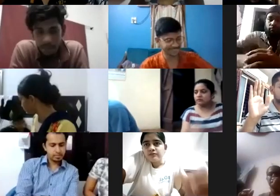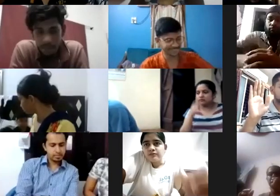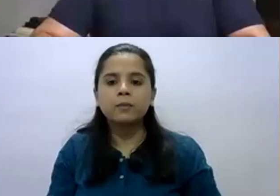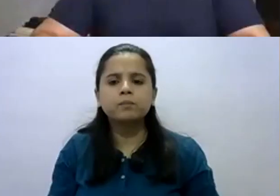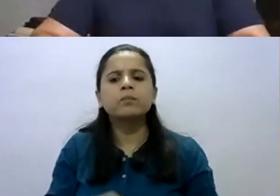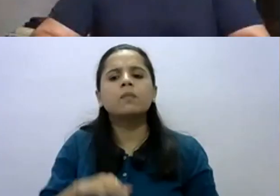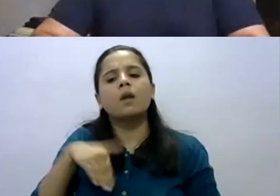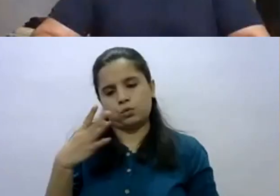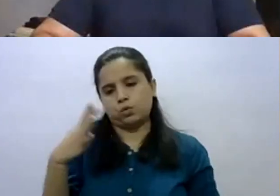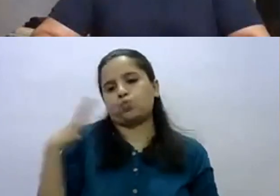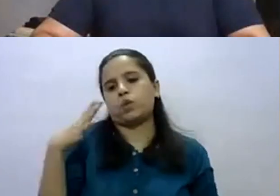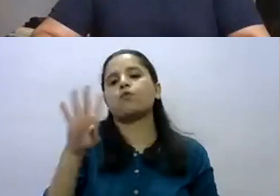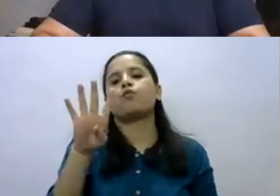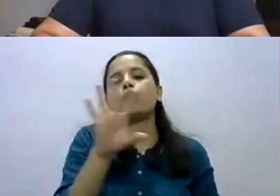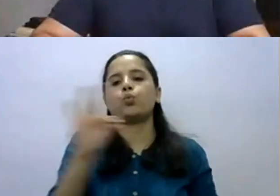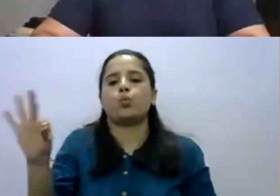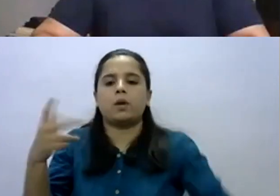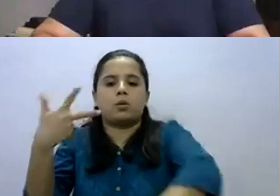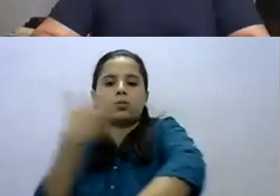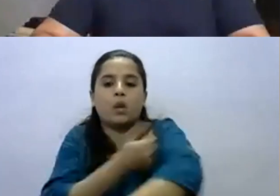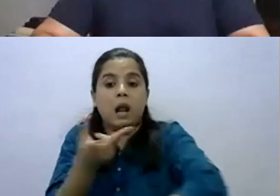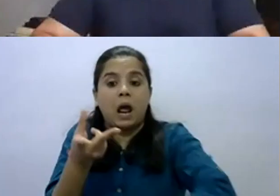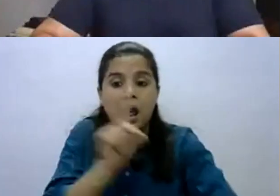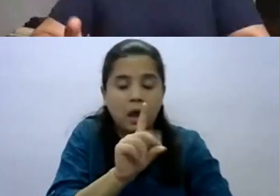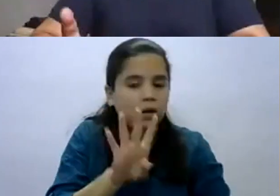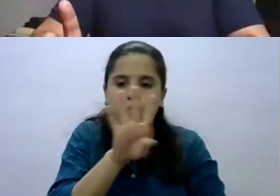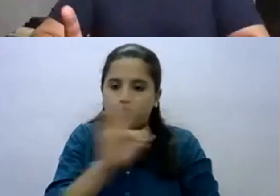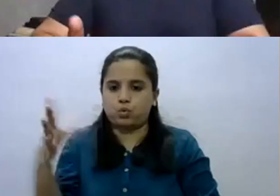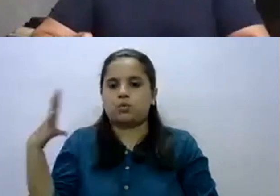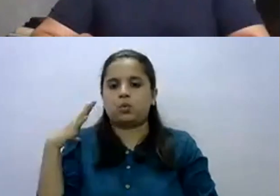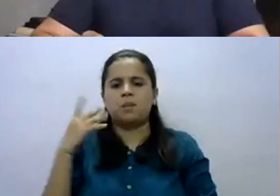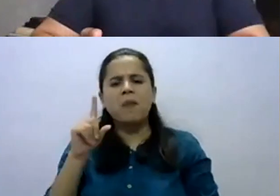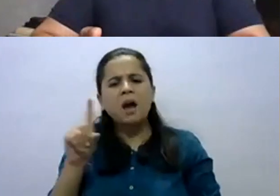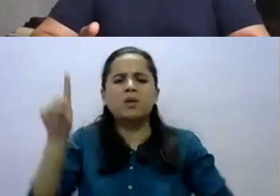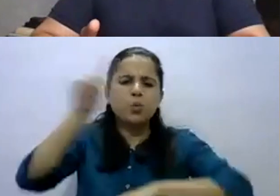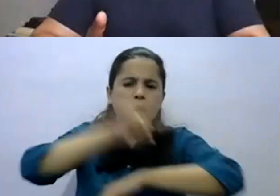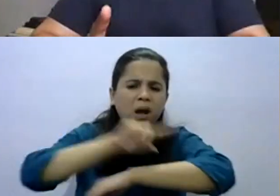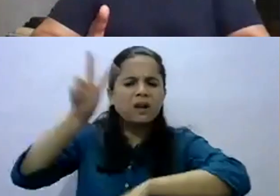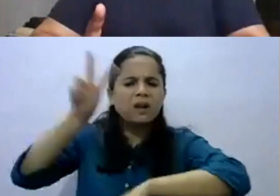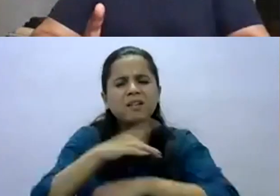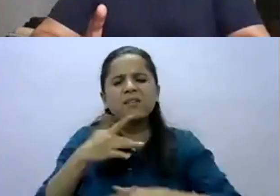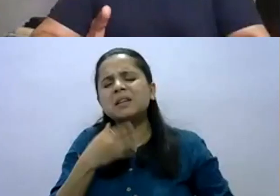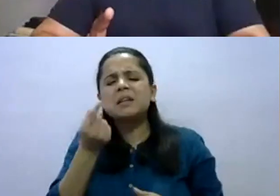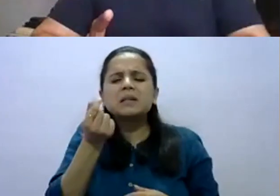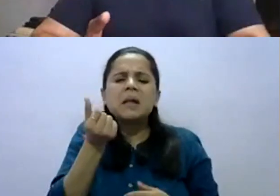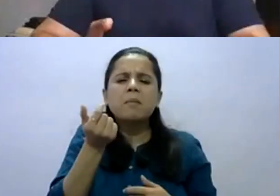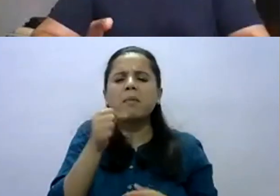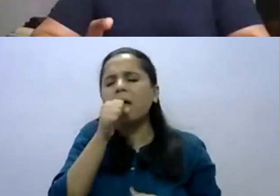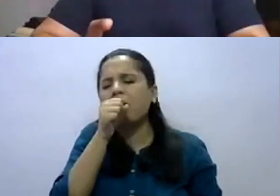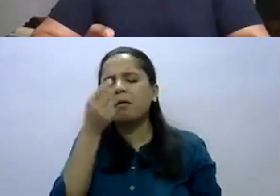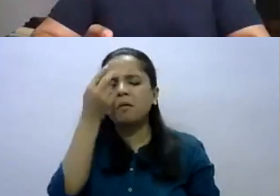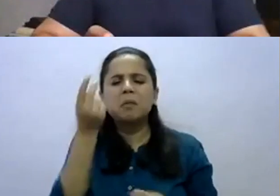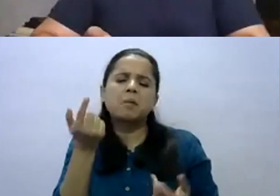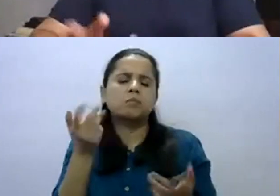then you have to wait for 4 weeks before getting vaccinated again. But if it's just 1 or 2 days, you're feeling just some mild symptoms, get